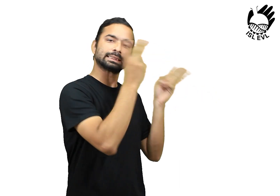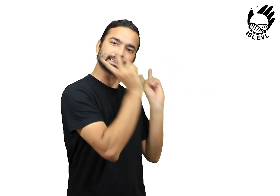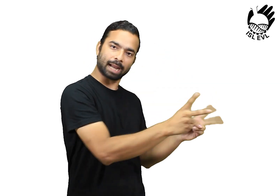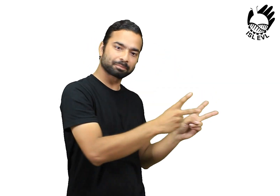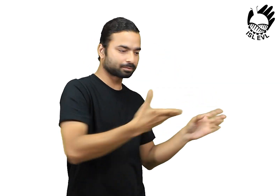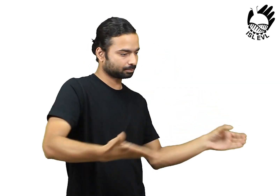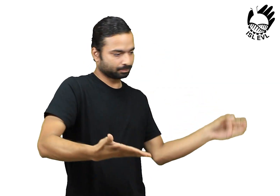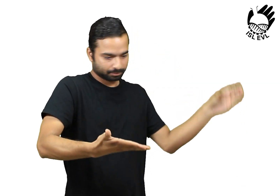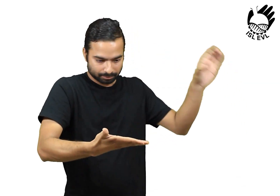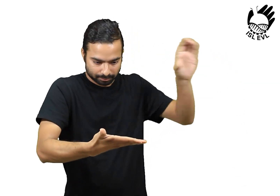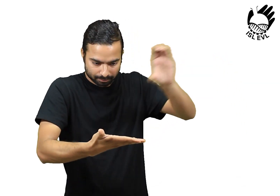of the sample.